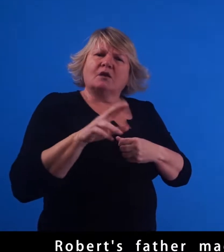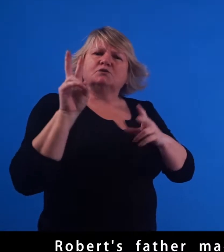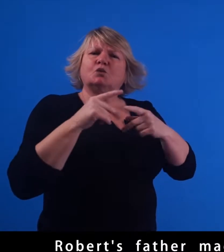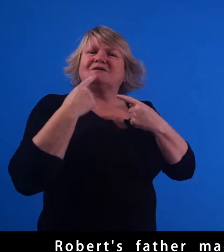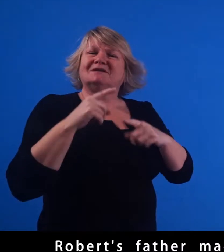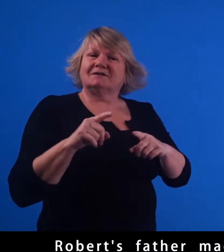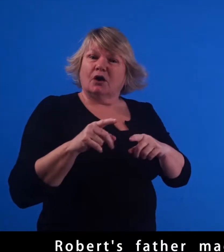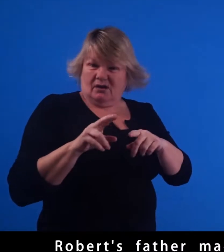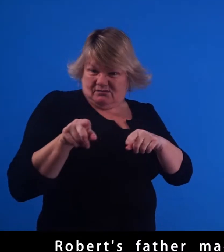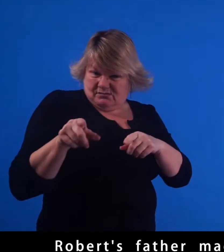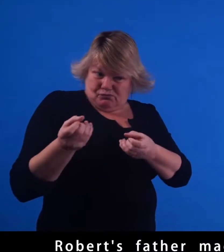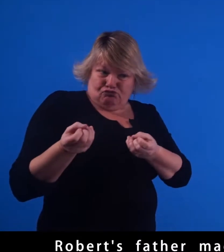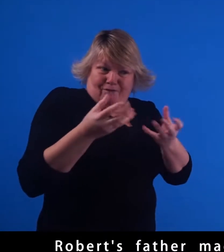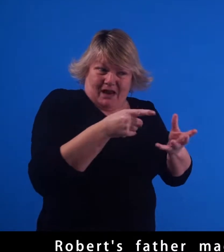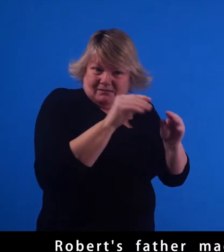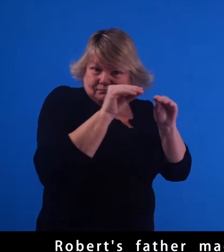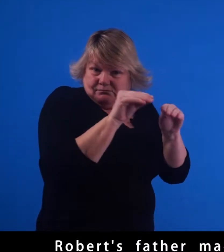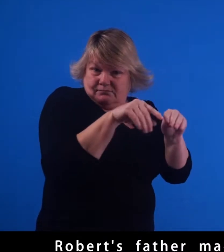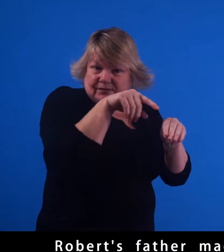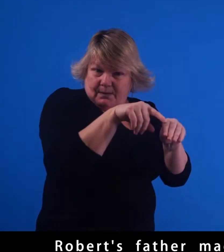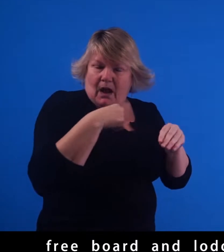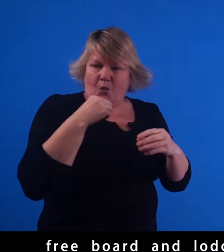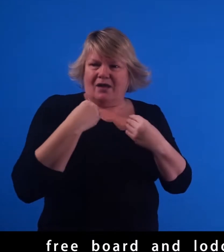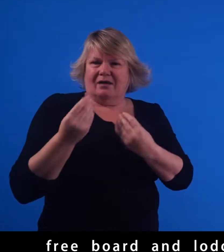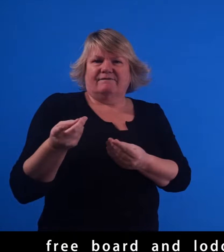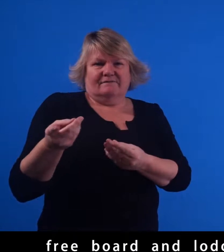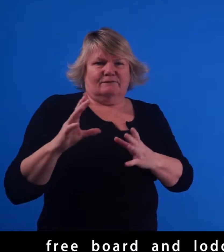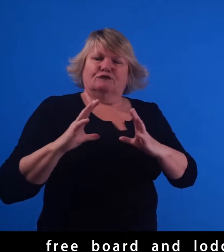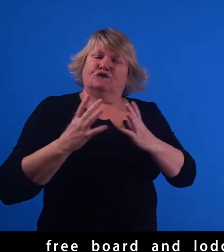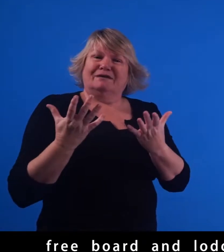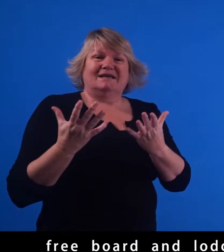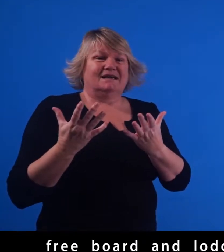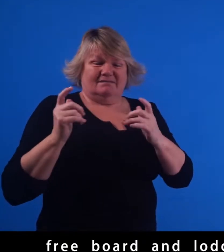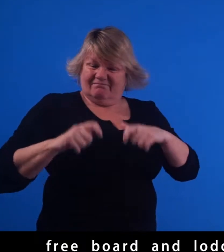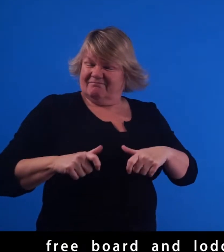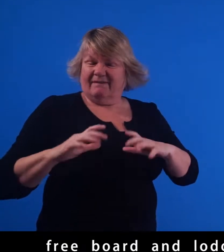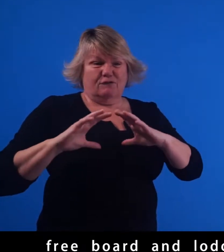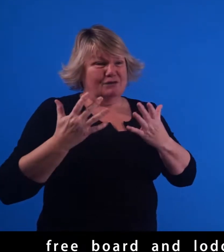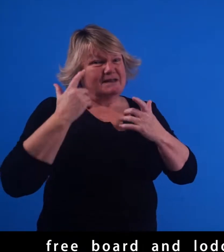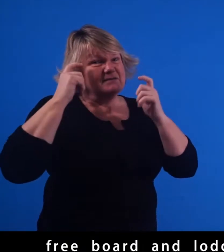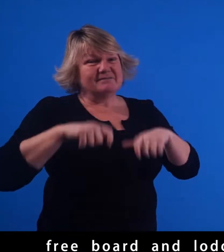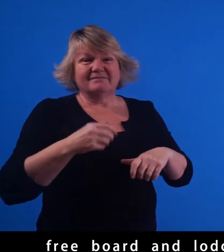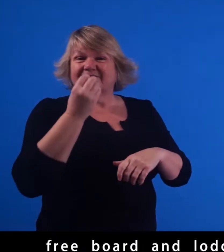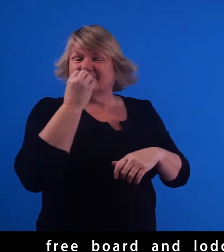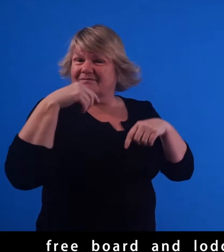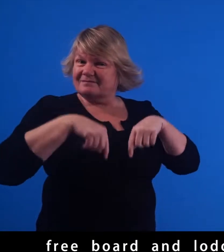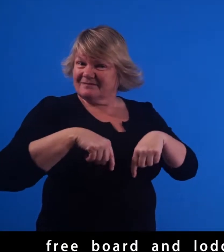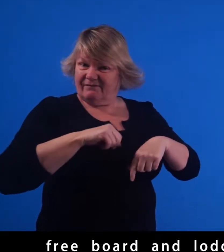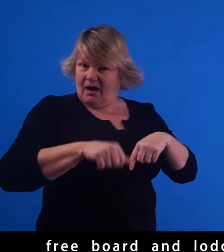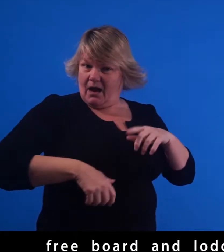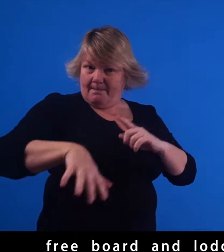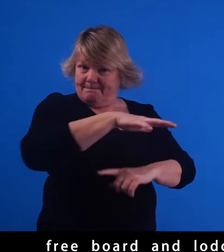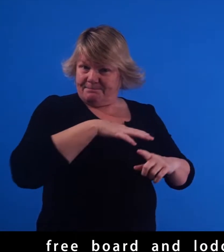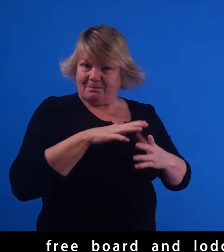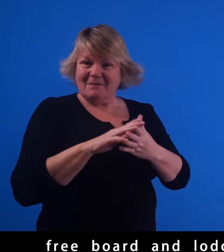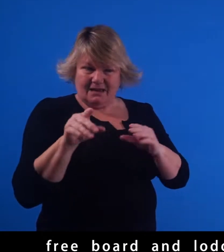school teacher in which he would provide free board and lodging on the farm in return for tuition